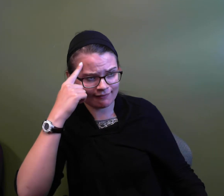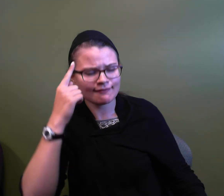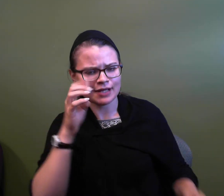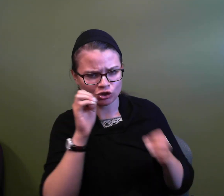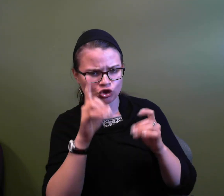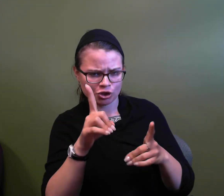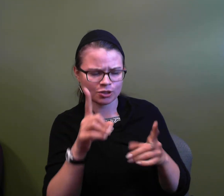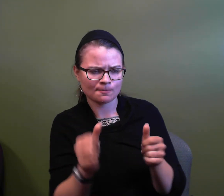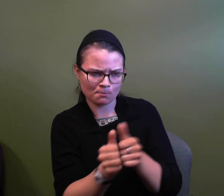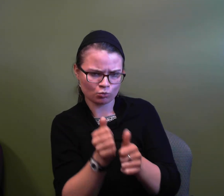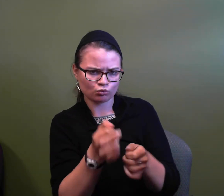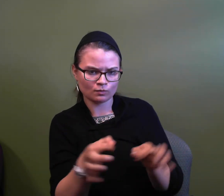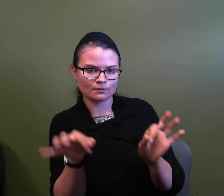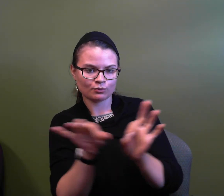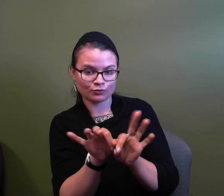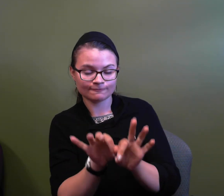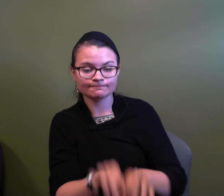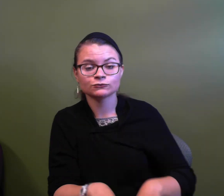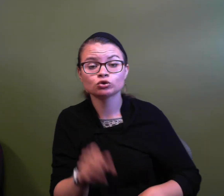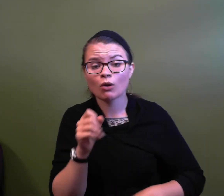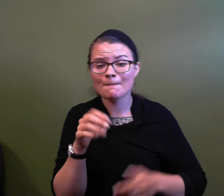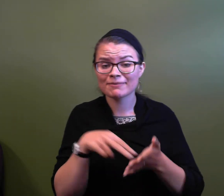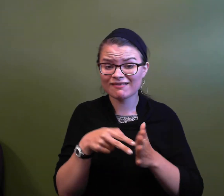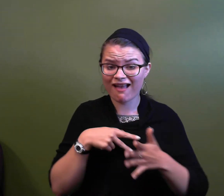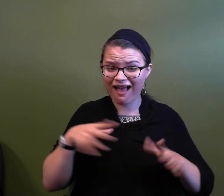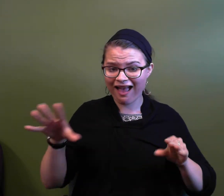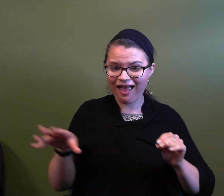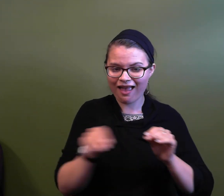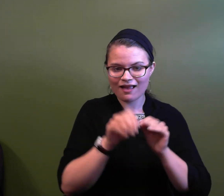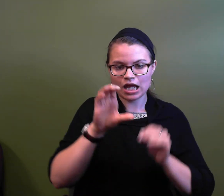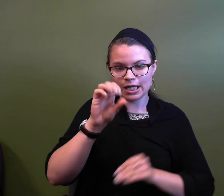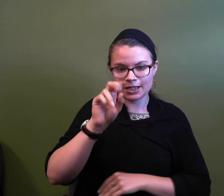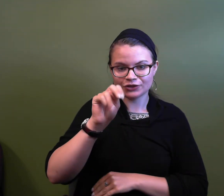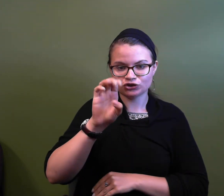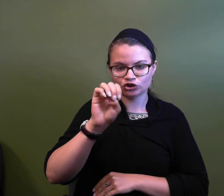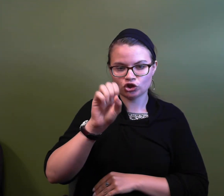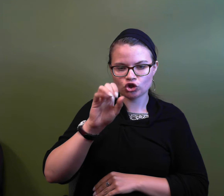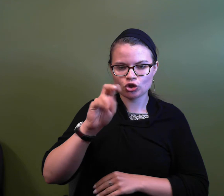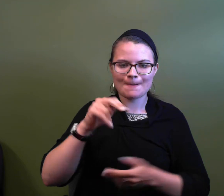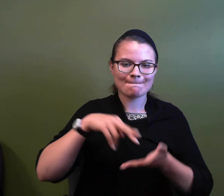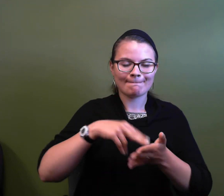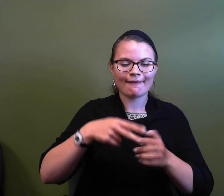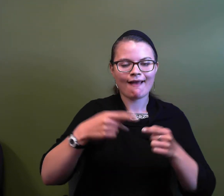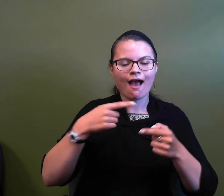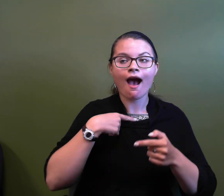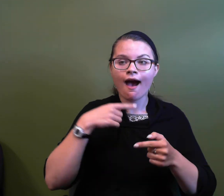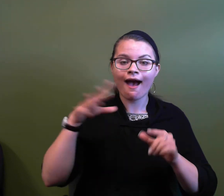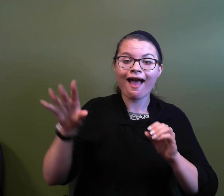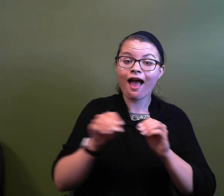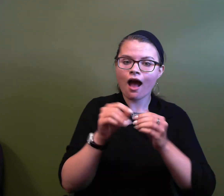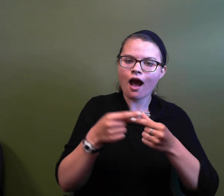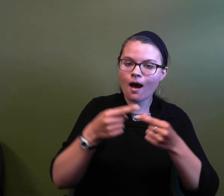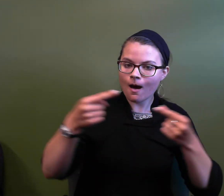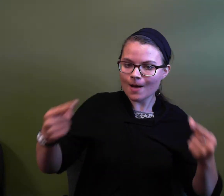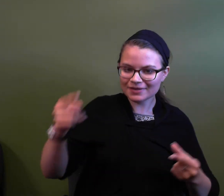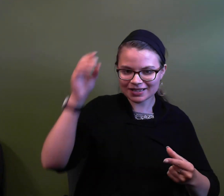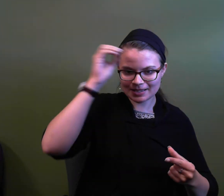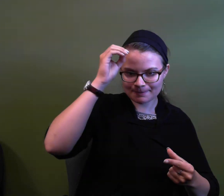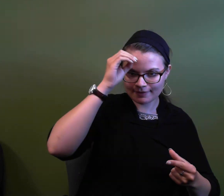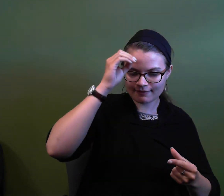concession is where you say what the opposite opinion is, and then you say what your opinion is. So you're